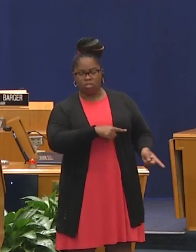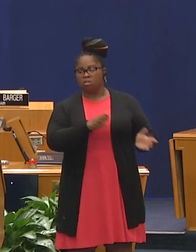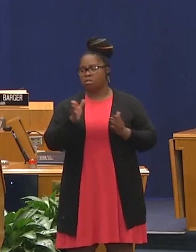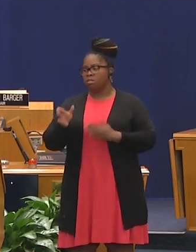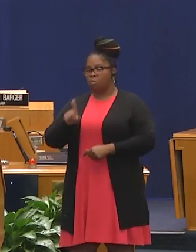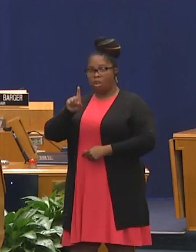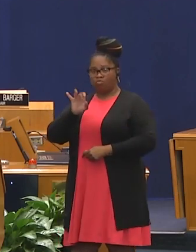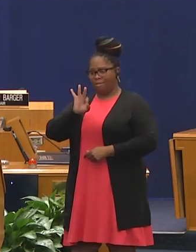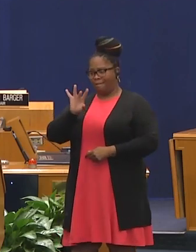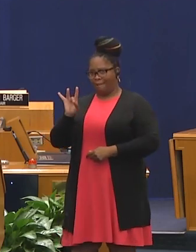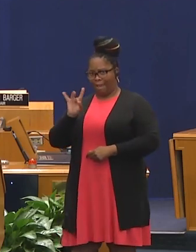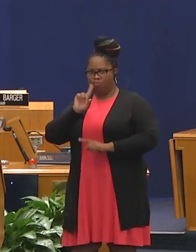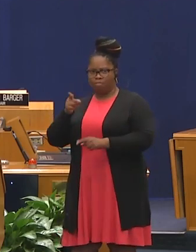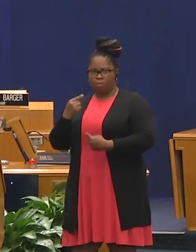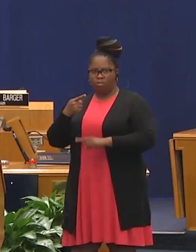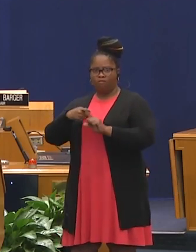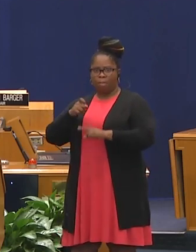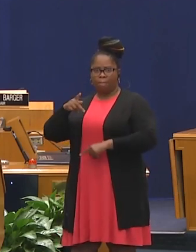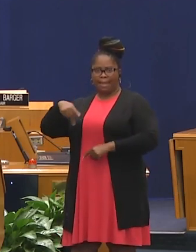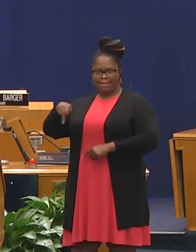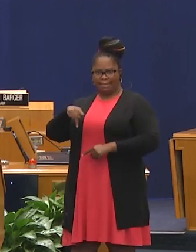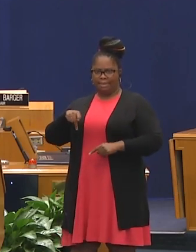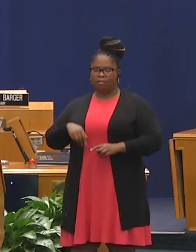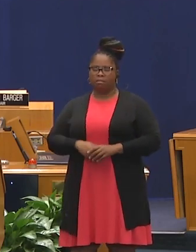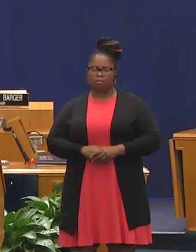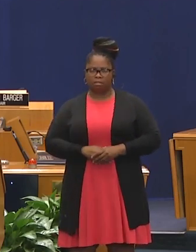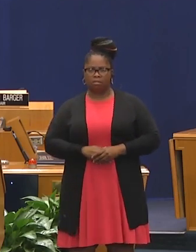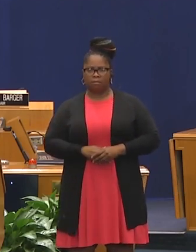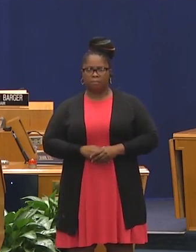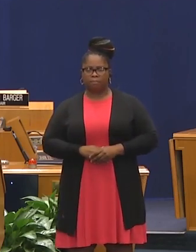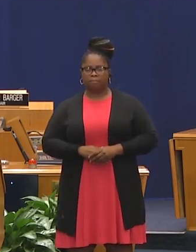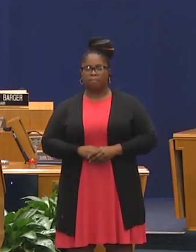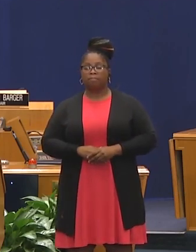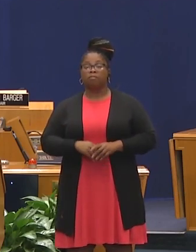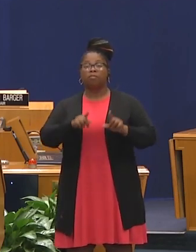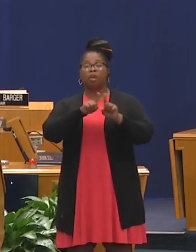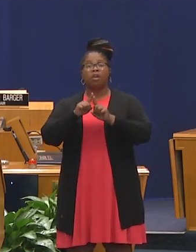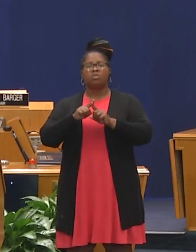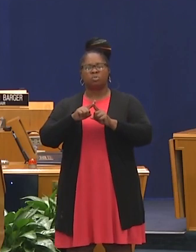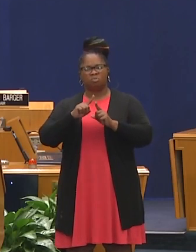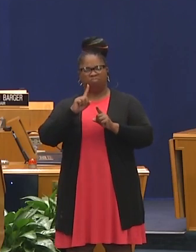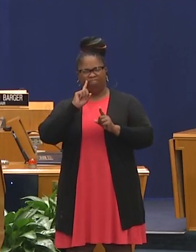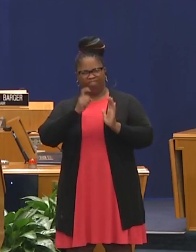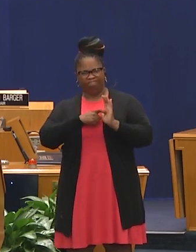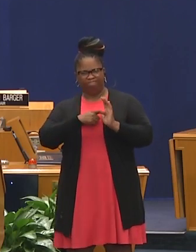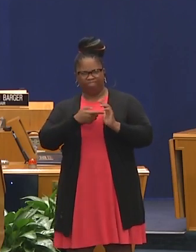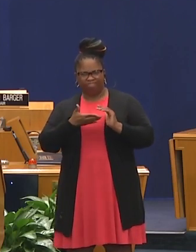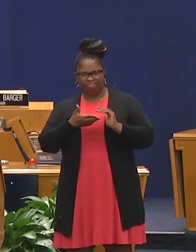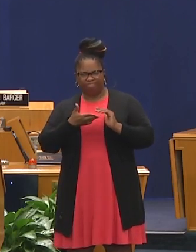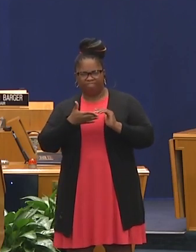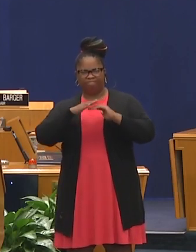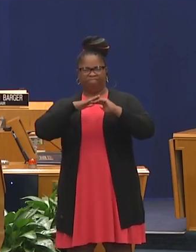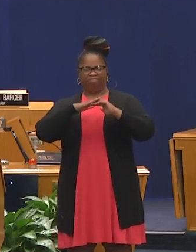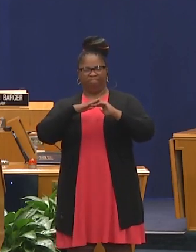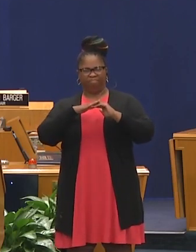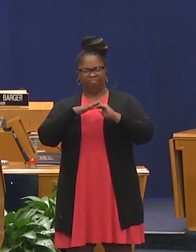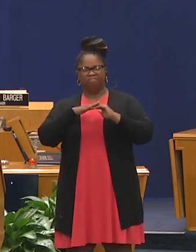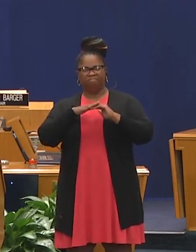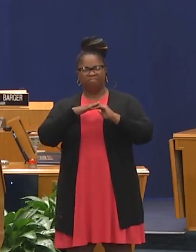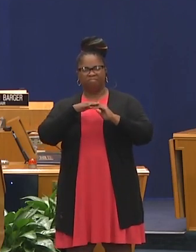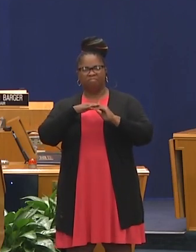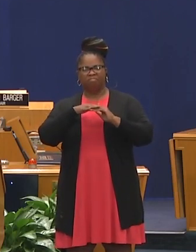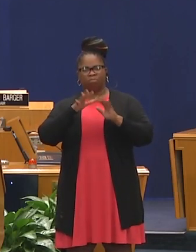198 cases reported by the city of Pasadena. We're also reporting a small increase in the number of confirmed cases